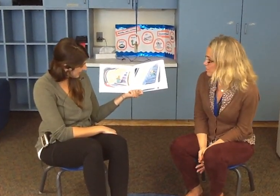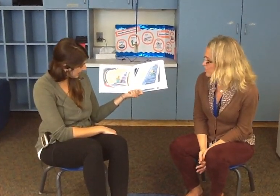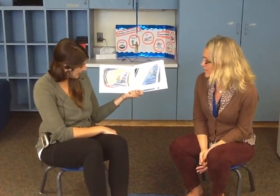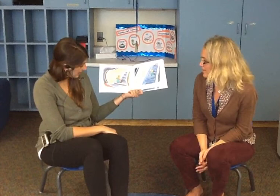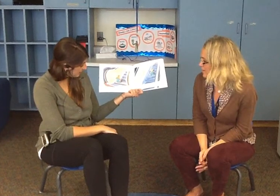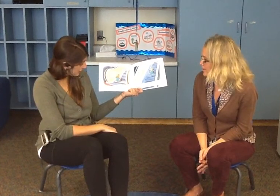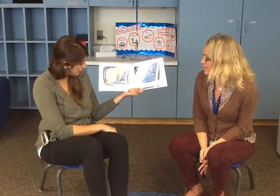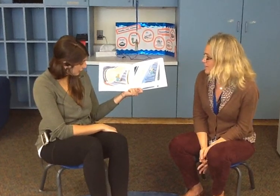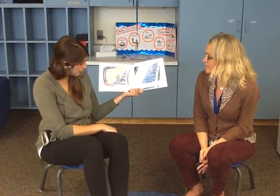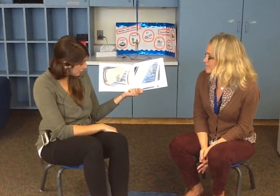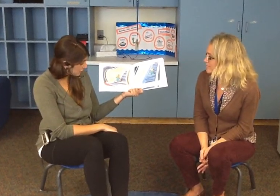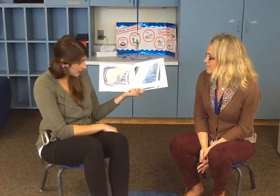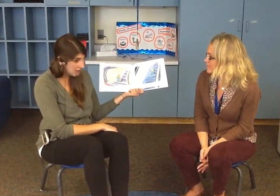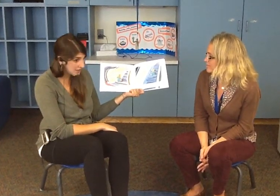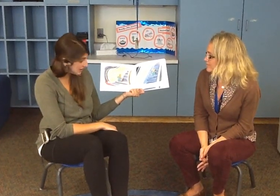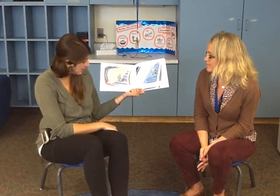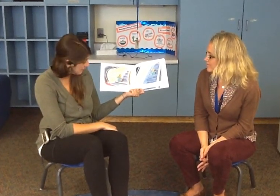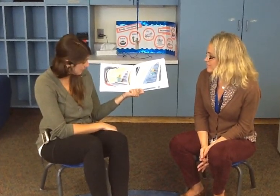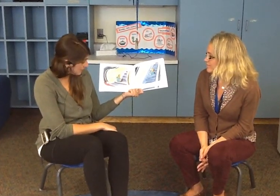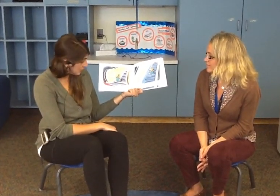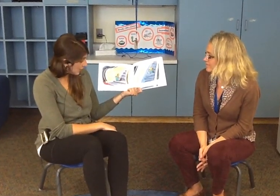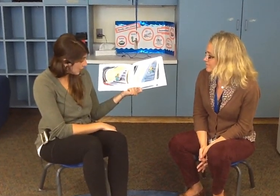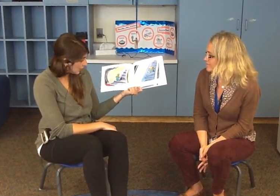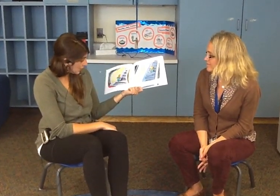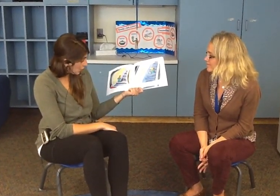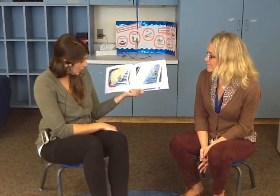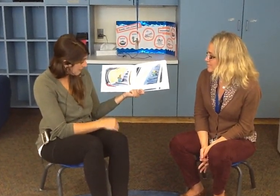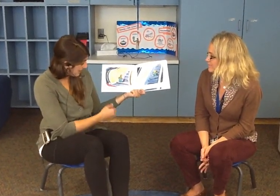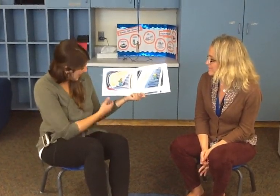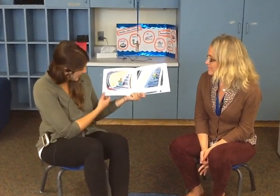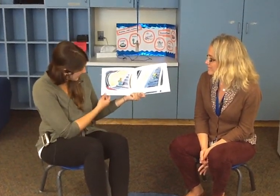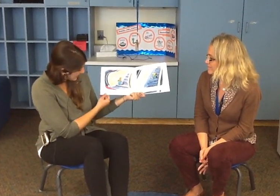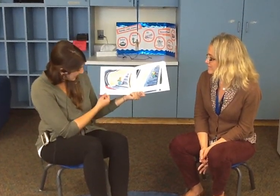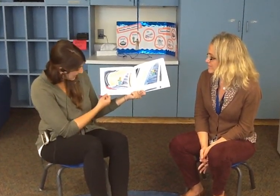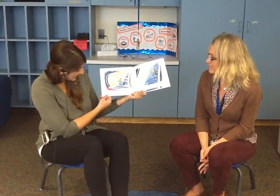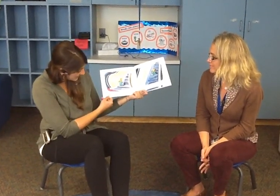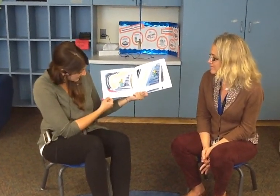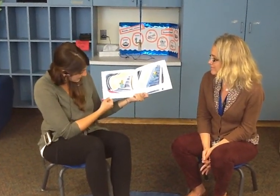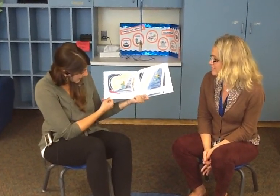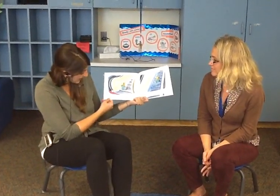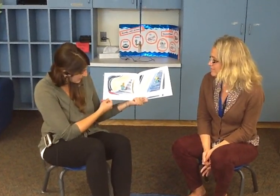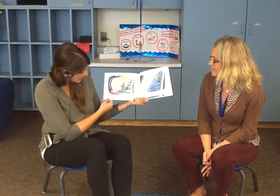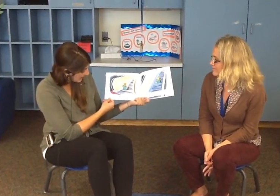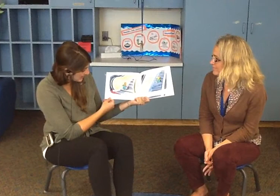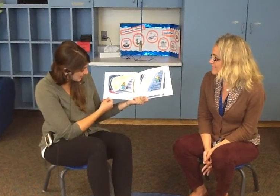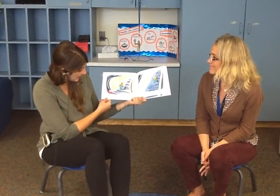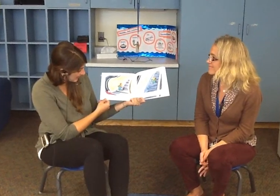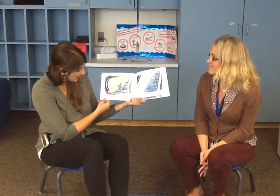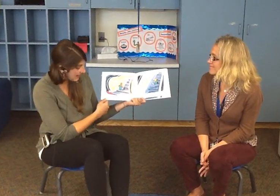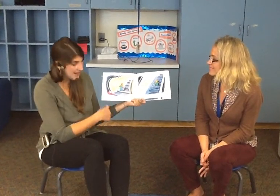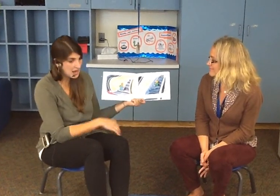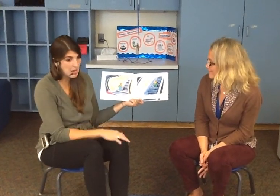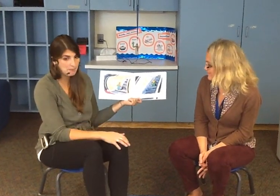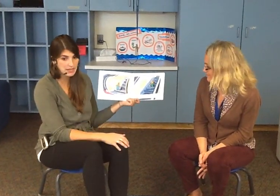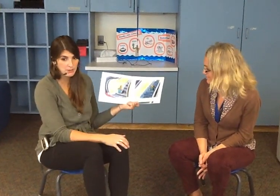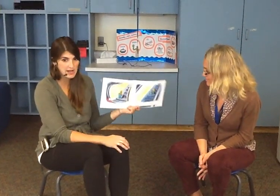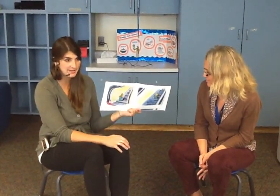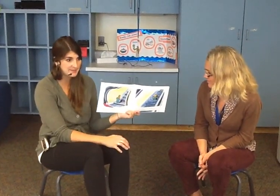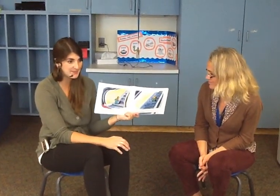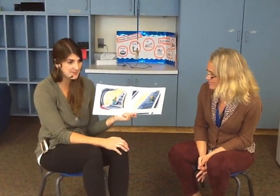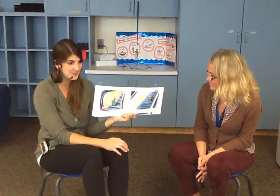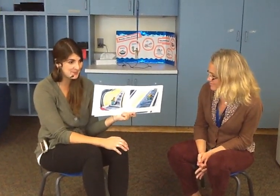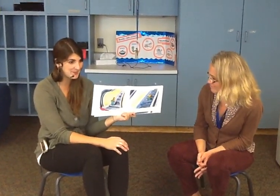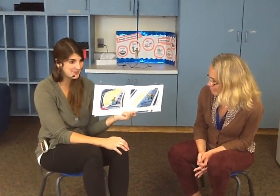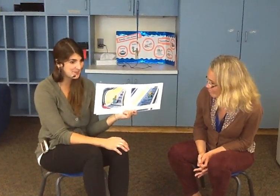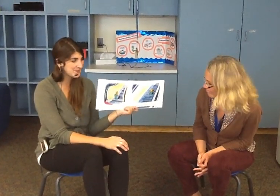Suddenly, he felt the floor moving under him. Quite by accident, he had stepped onto an escalator and up he